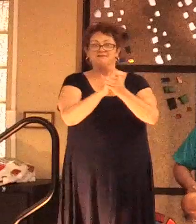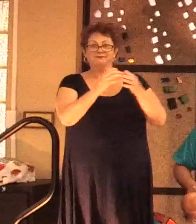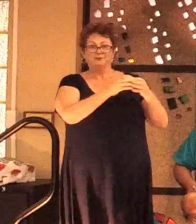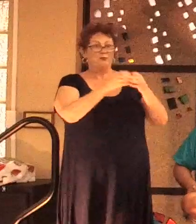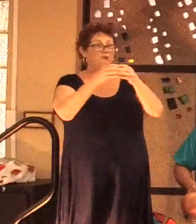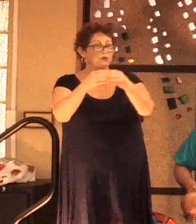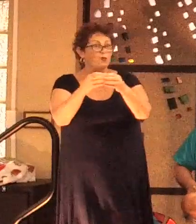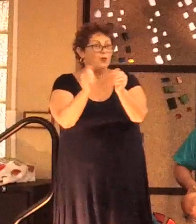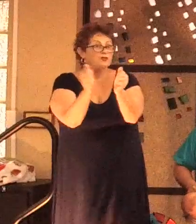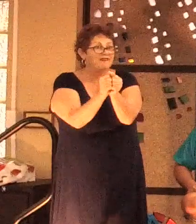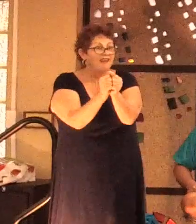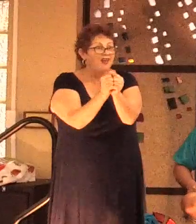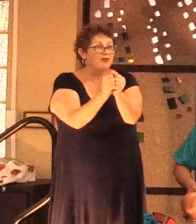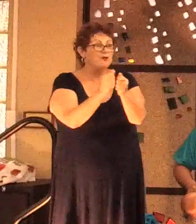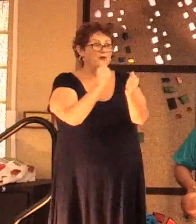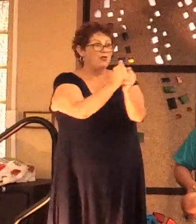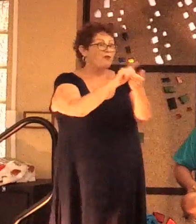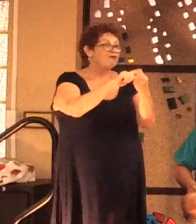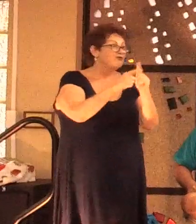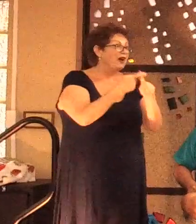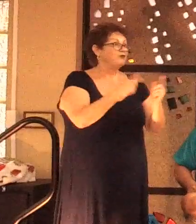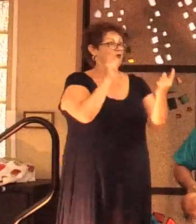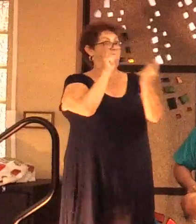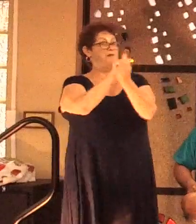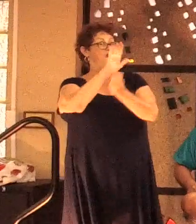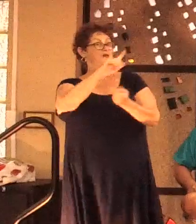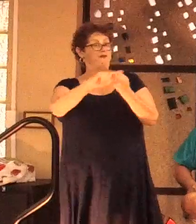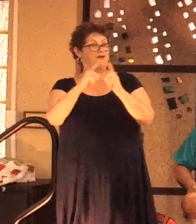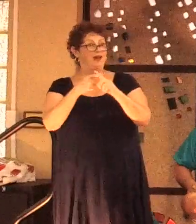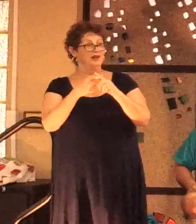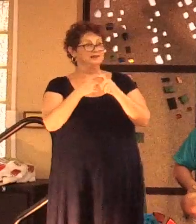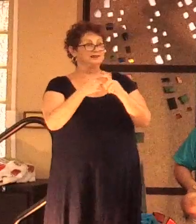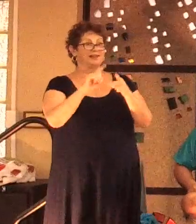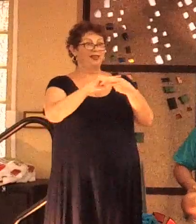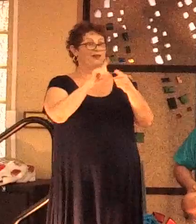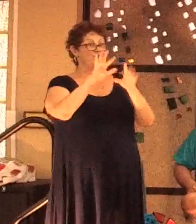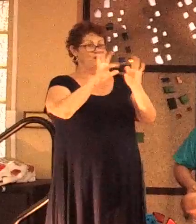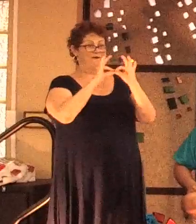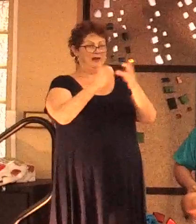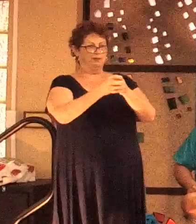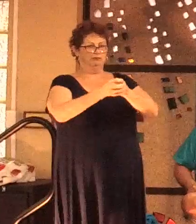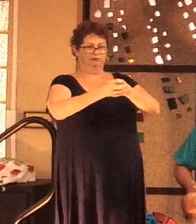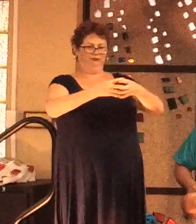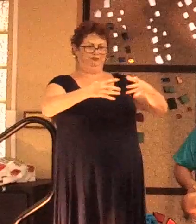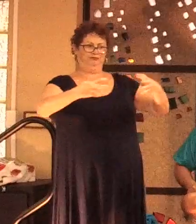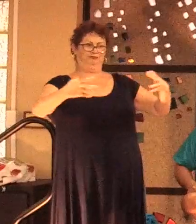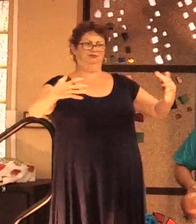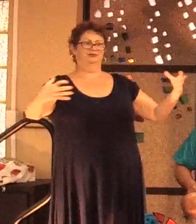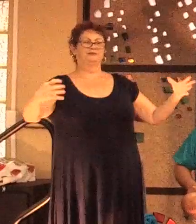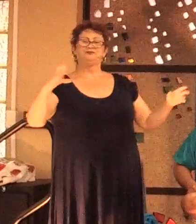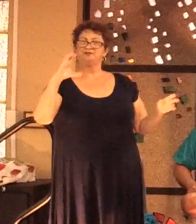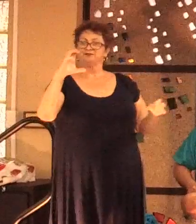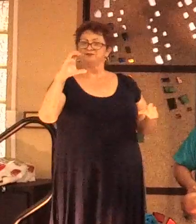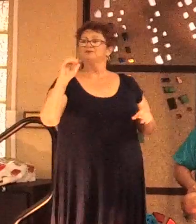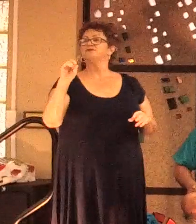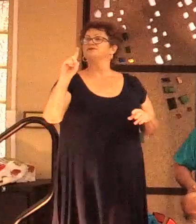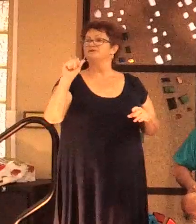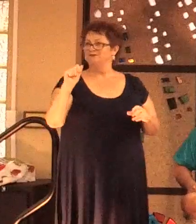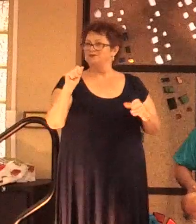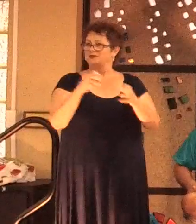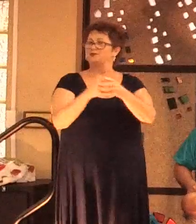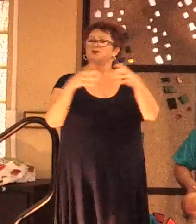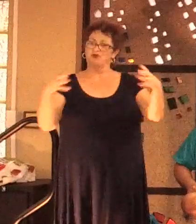camp, you'll feel very well prepared for that and meet other friends or other people. And your family